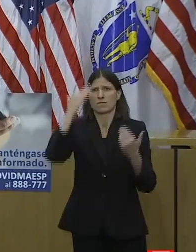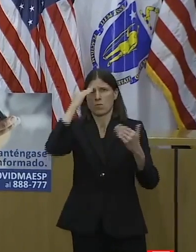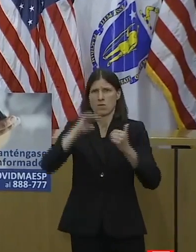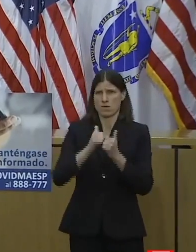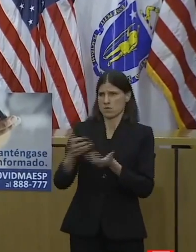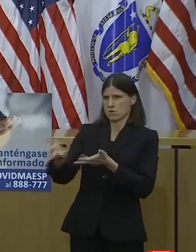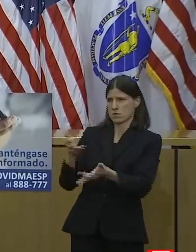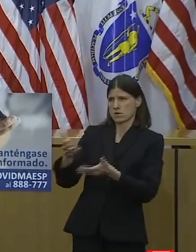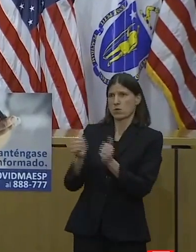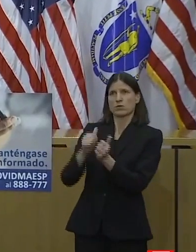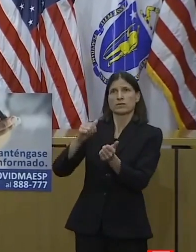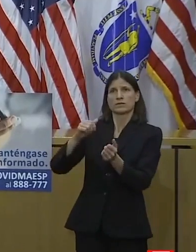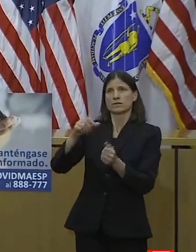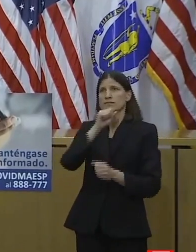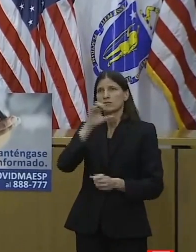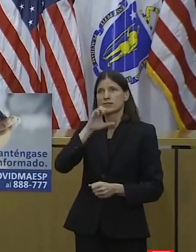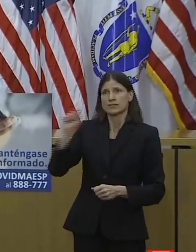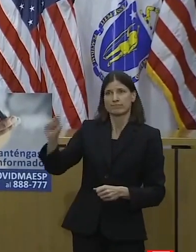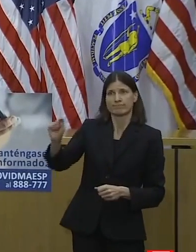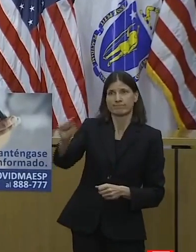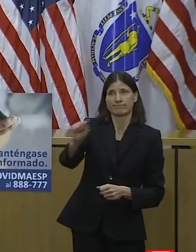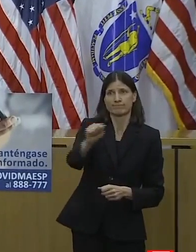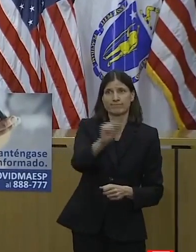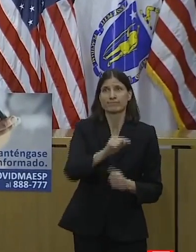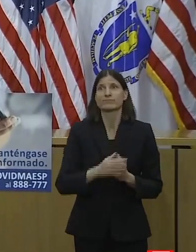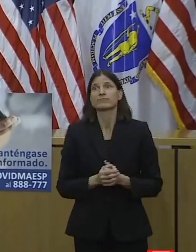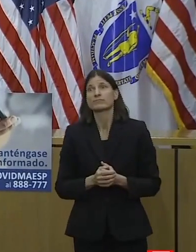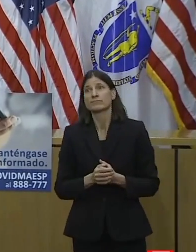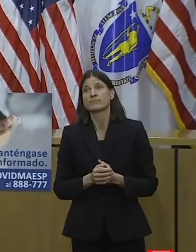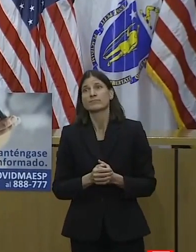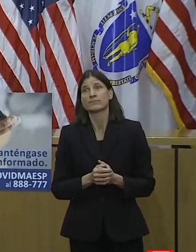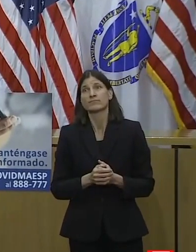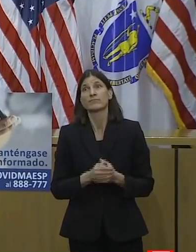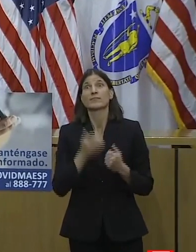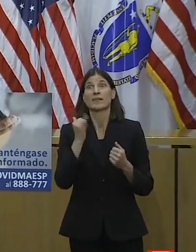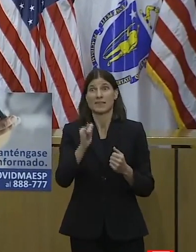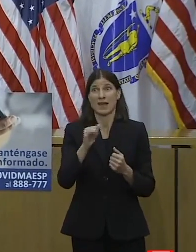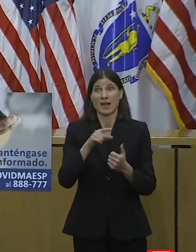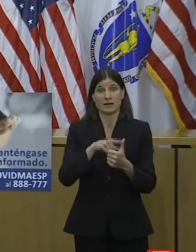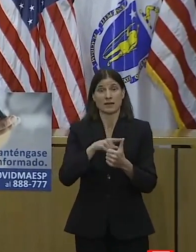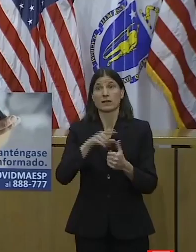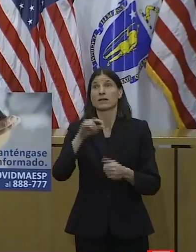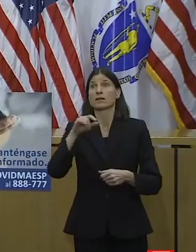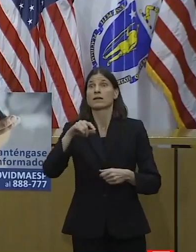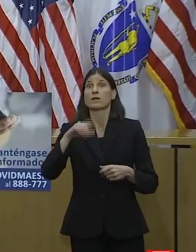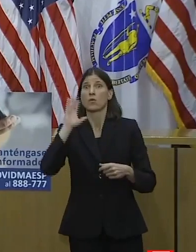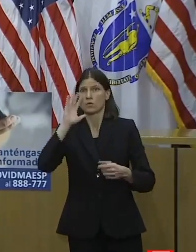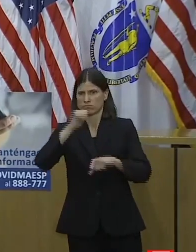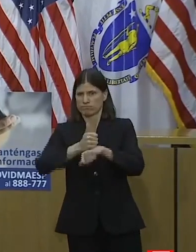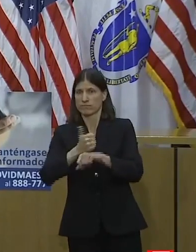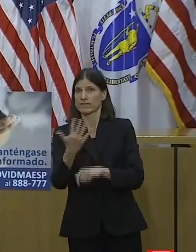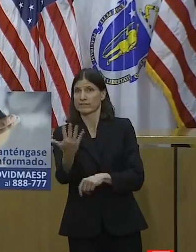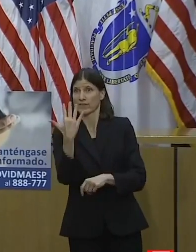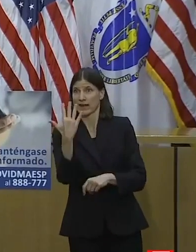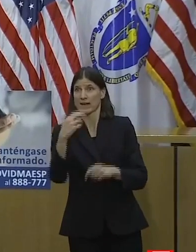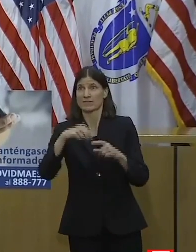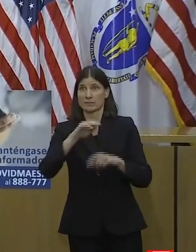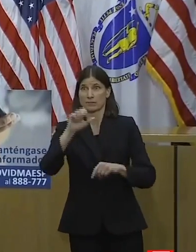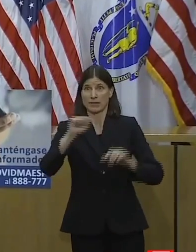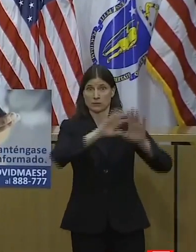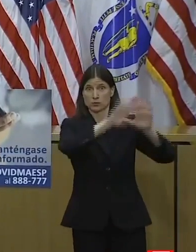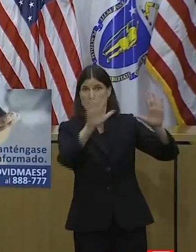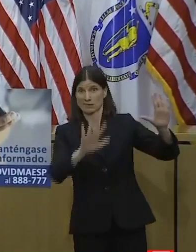the Commonwealth currently has 5 dedicated COVID-19 facilities opening within the next 7 to 10 days in